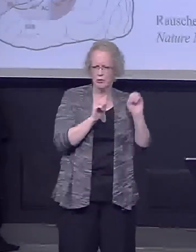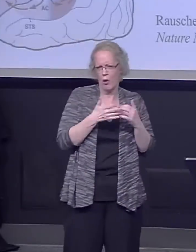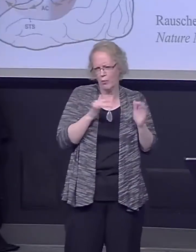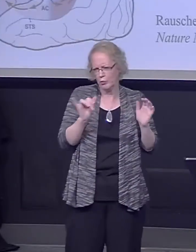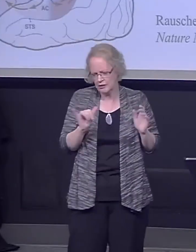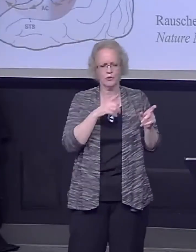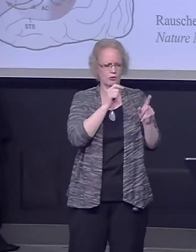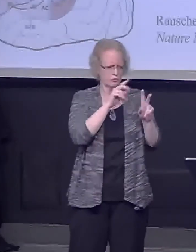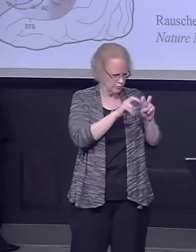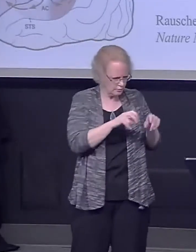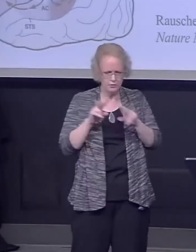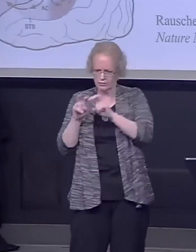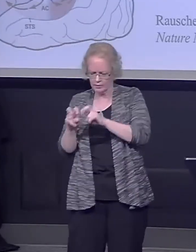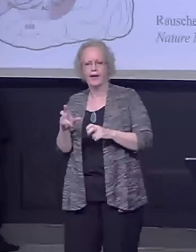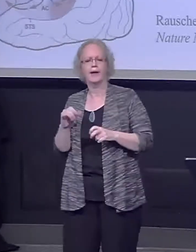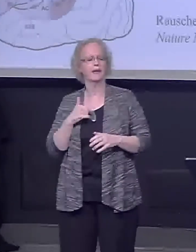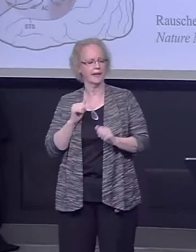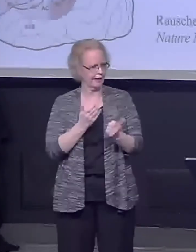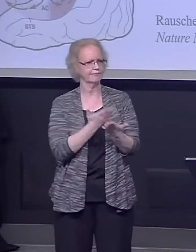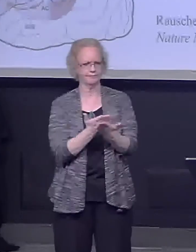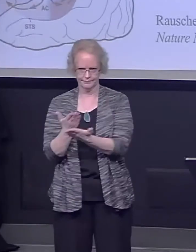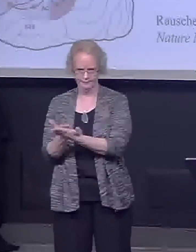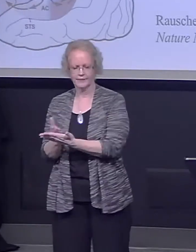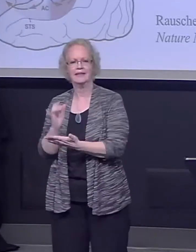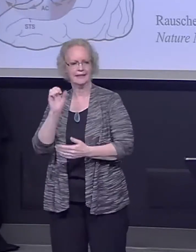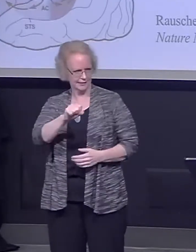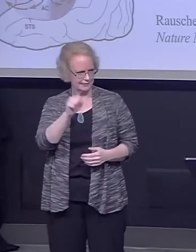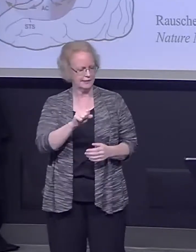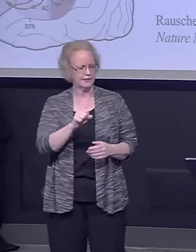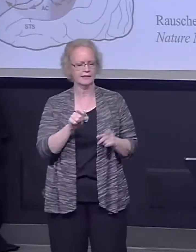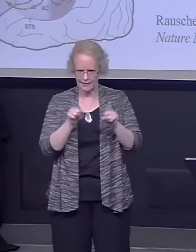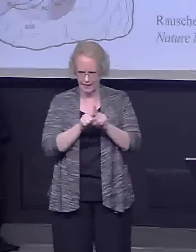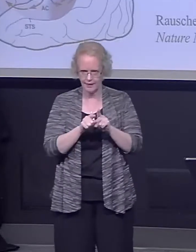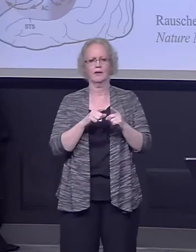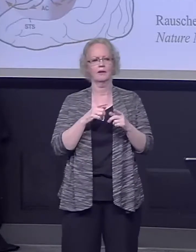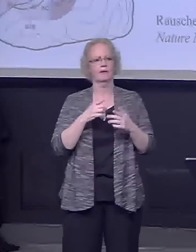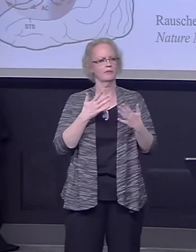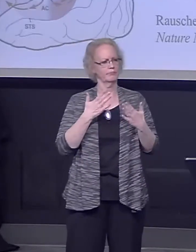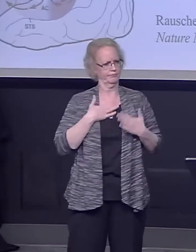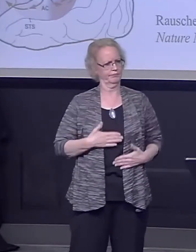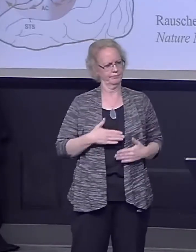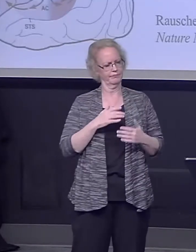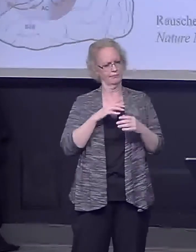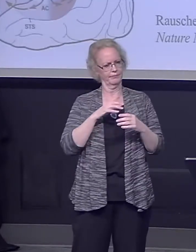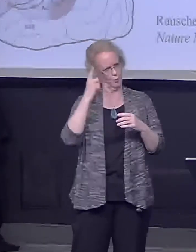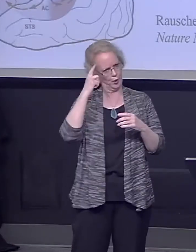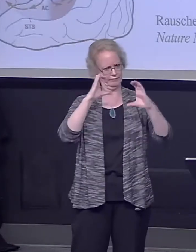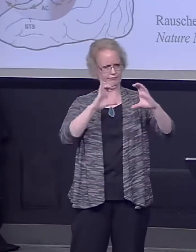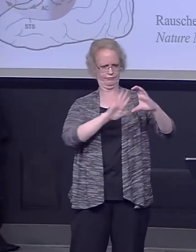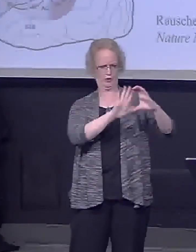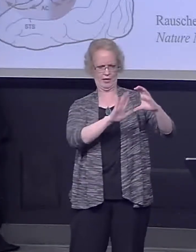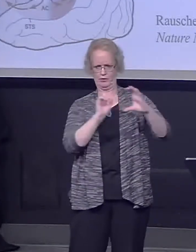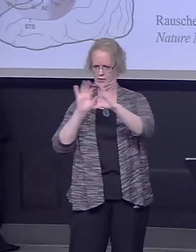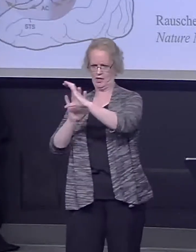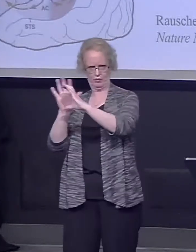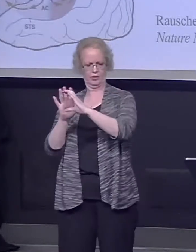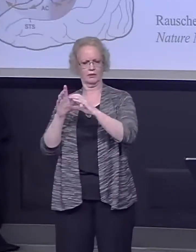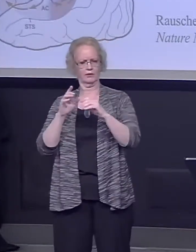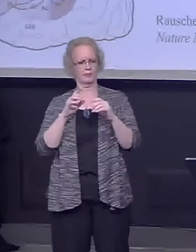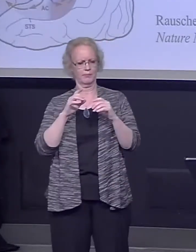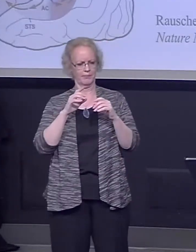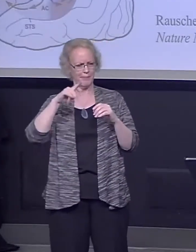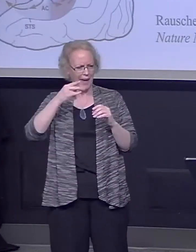via anatomical methods that these are the same systems that are doing the same function. This is a kind of the approach that we're taking,